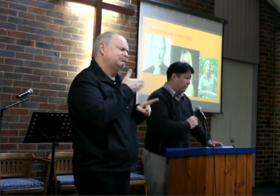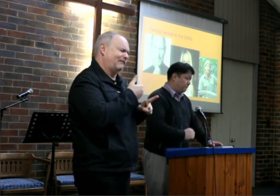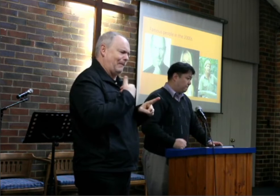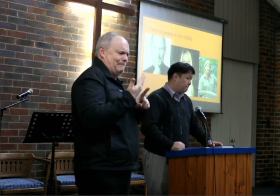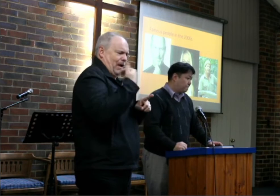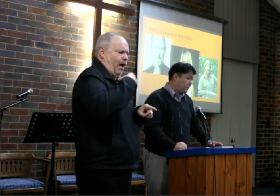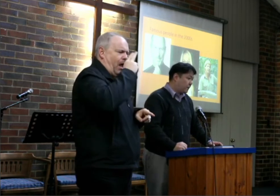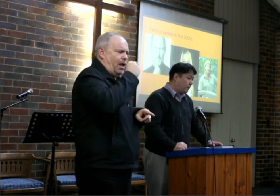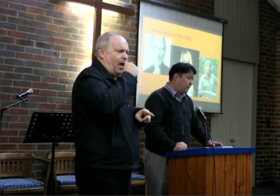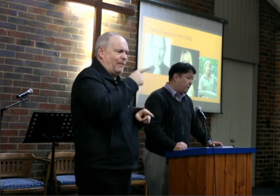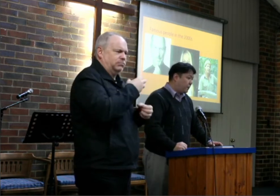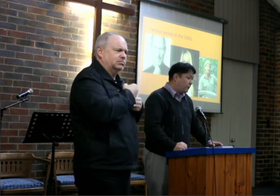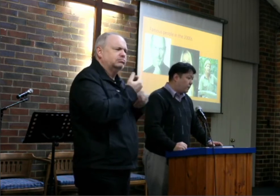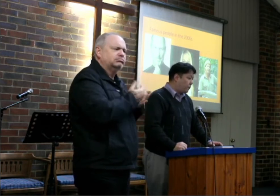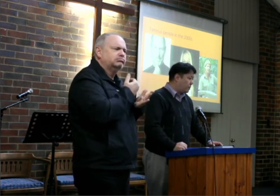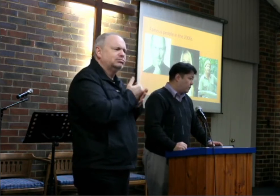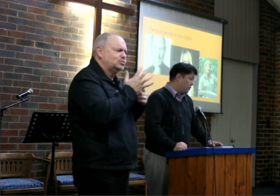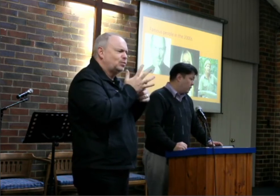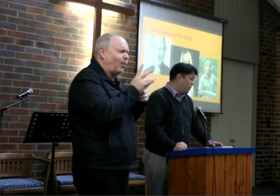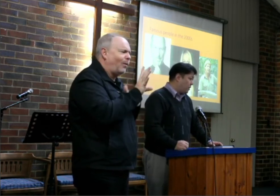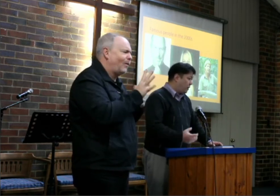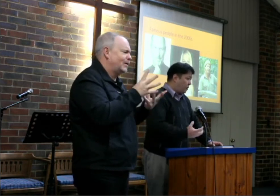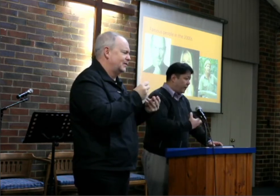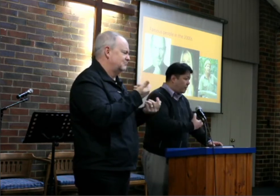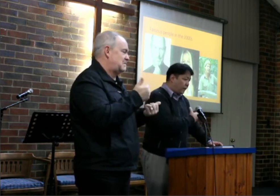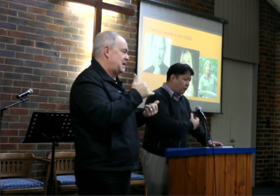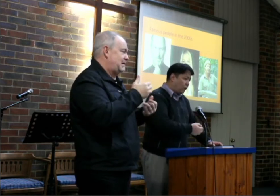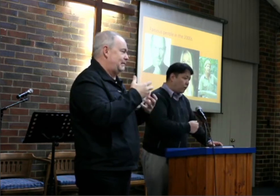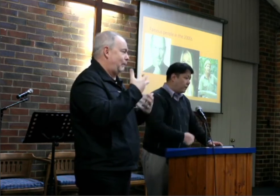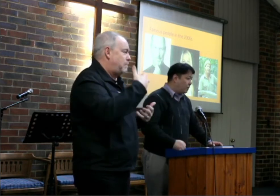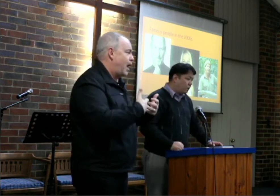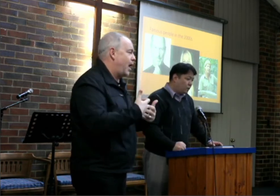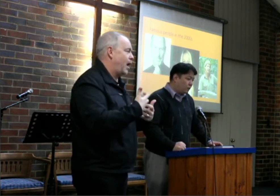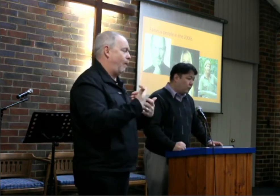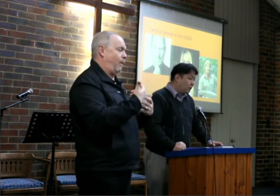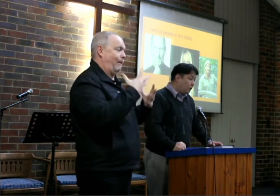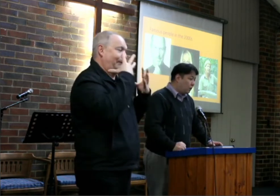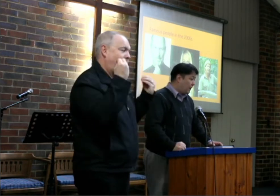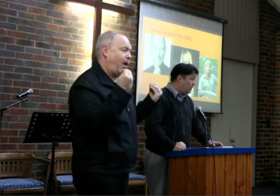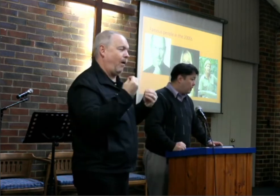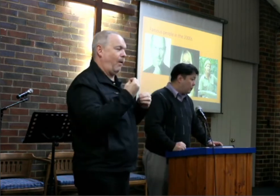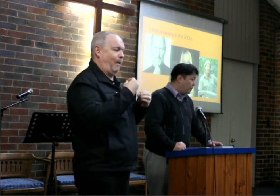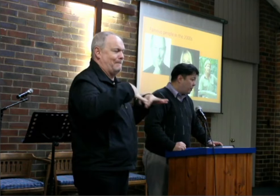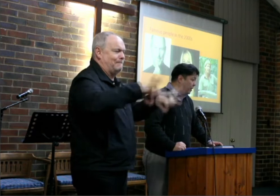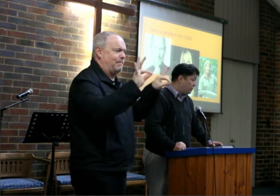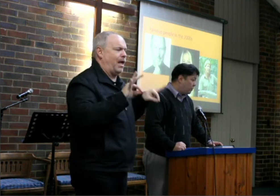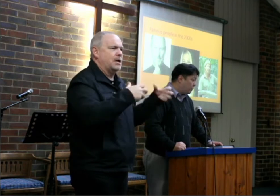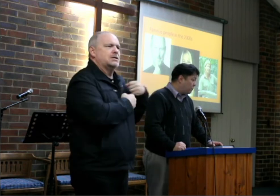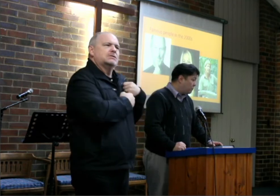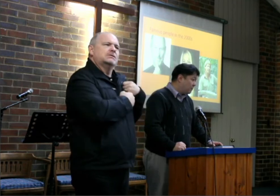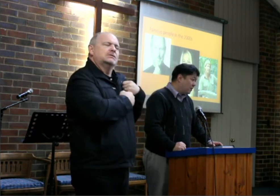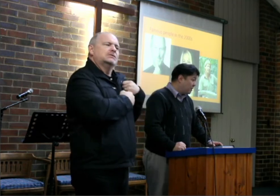younger? Maybe when you were 3 or 4 years old. Did you have a teddy bear or a pillow or a blanket that you really, really cared